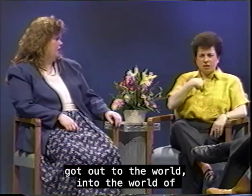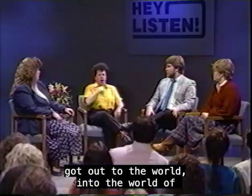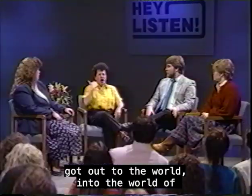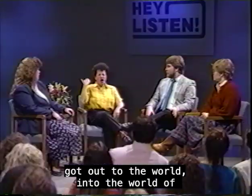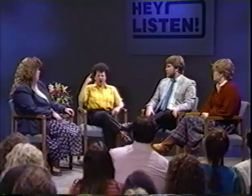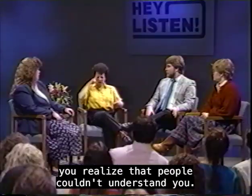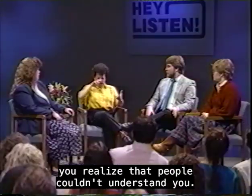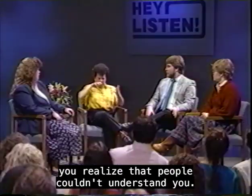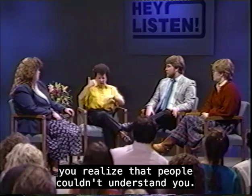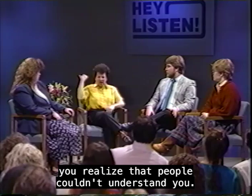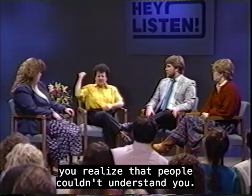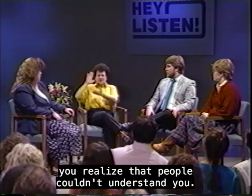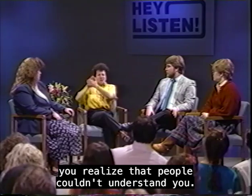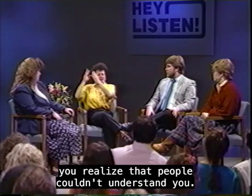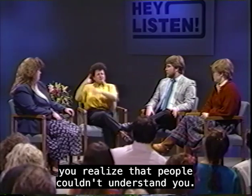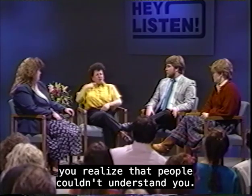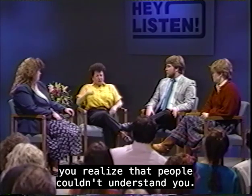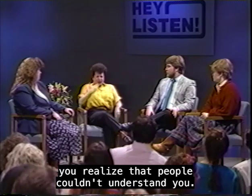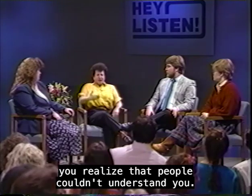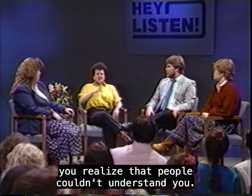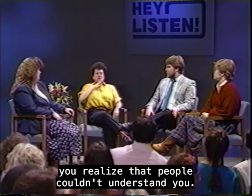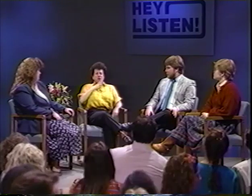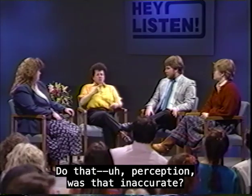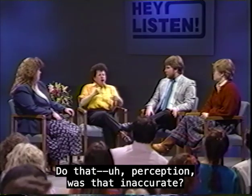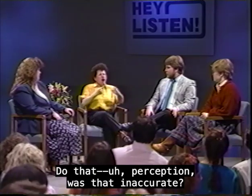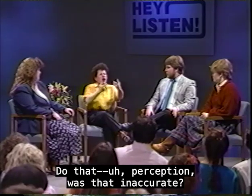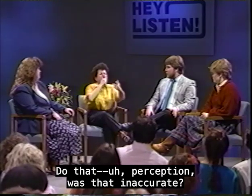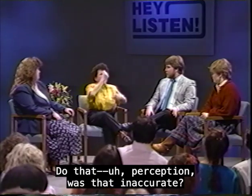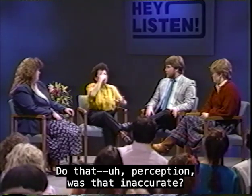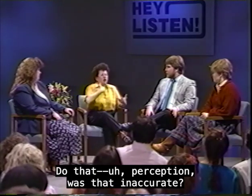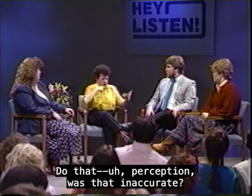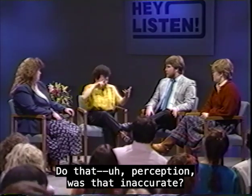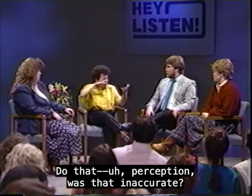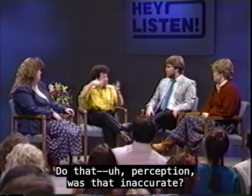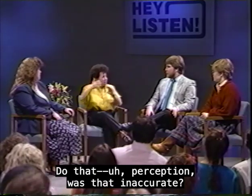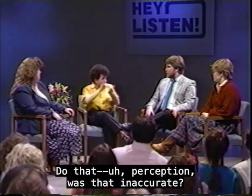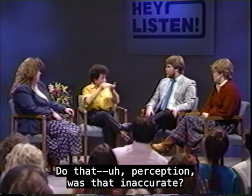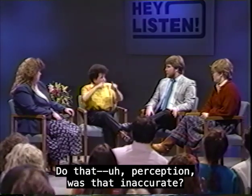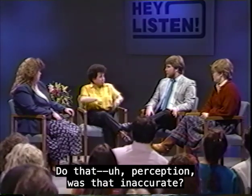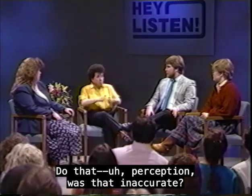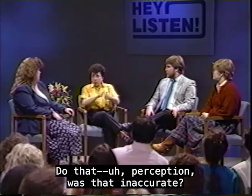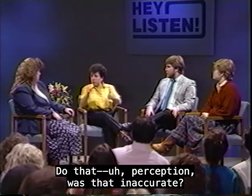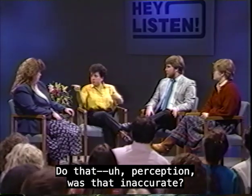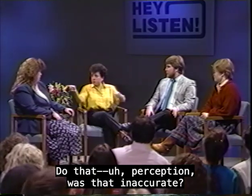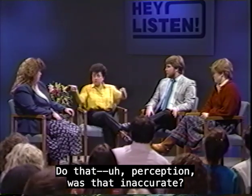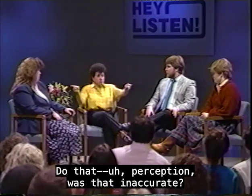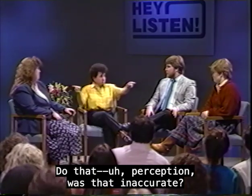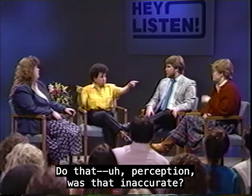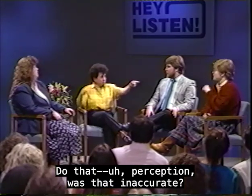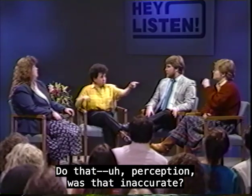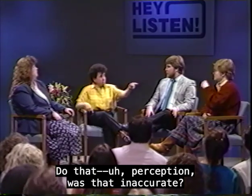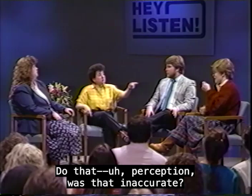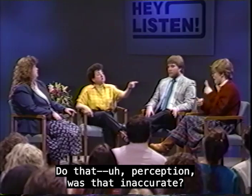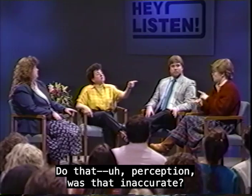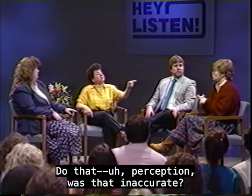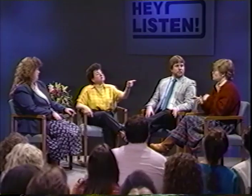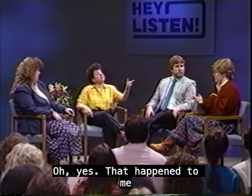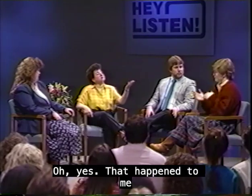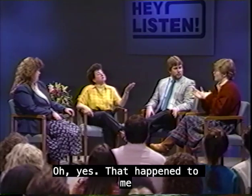of business, you realized that people couldn't understand you? Did that perception, was that inaccurate?